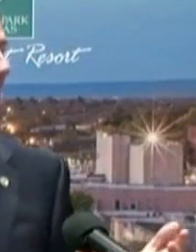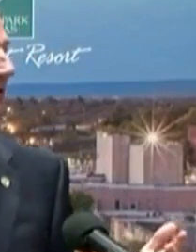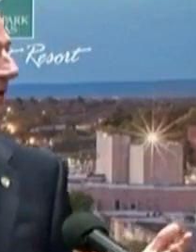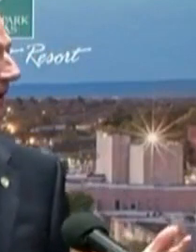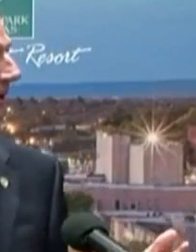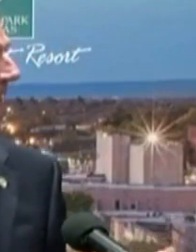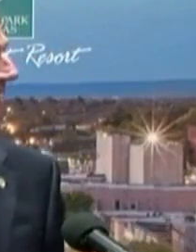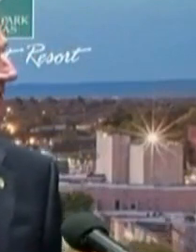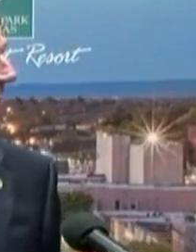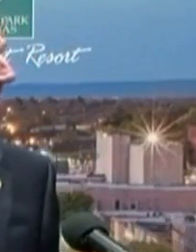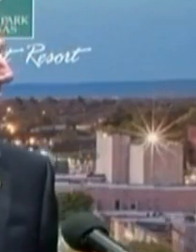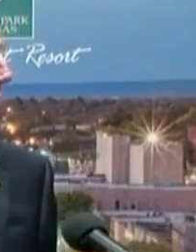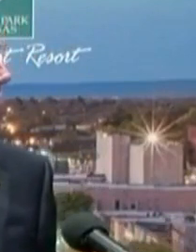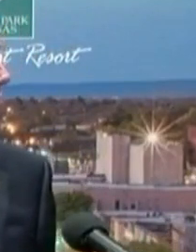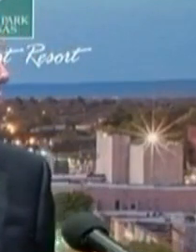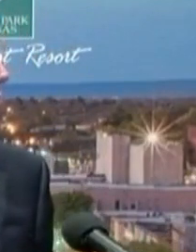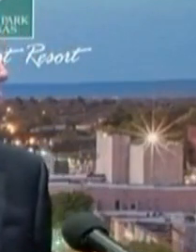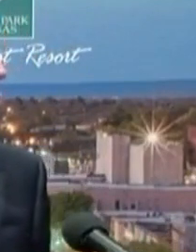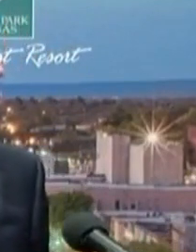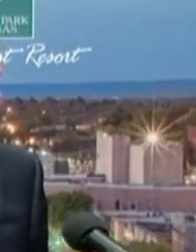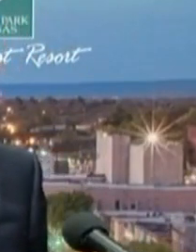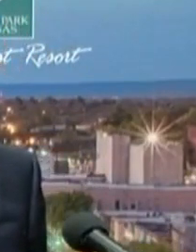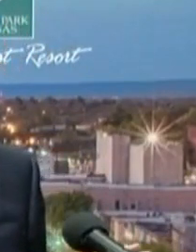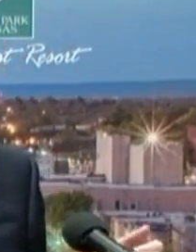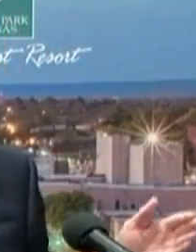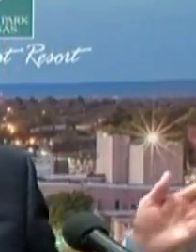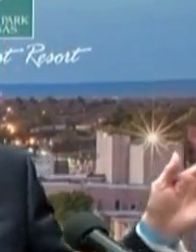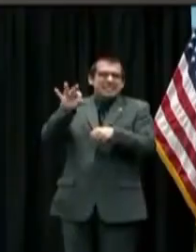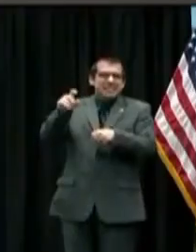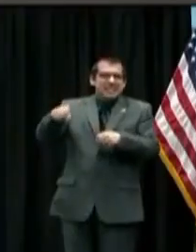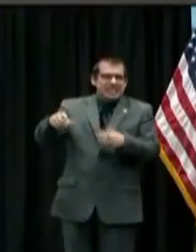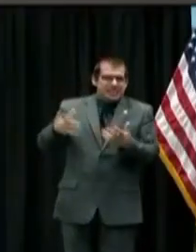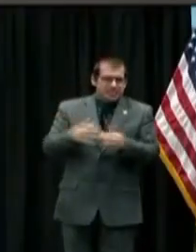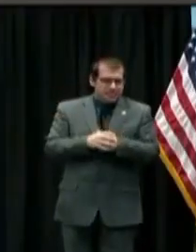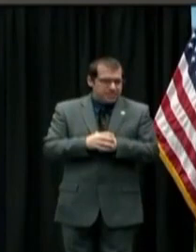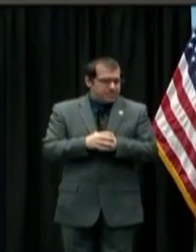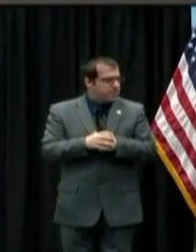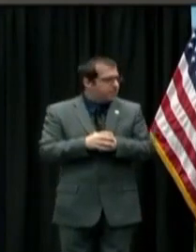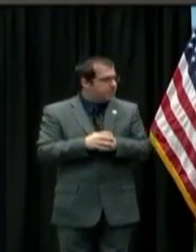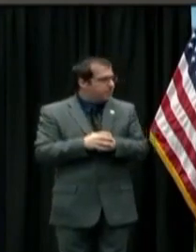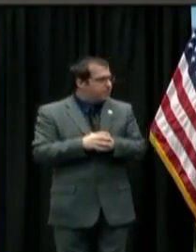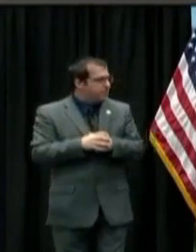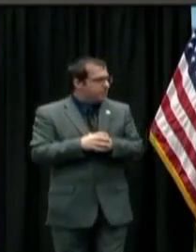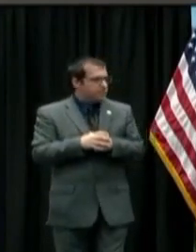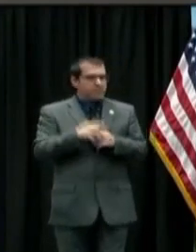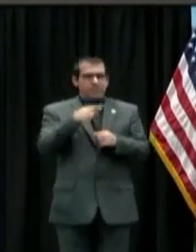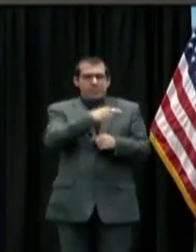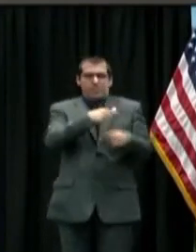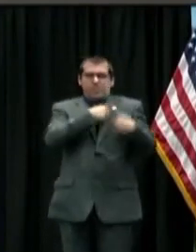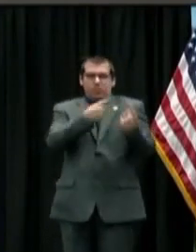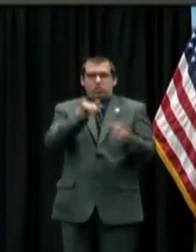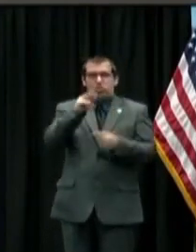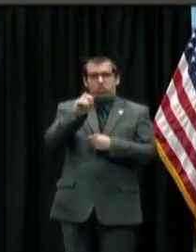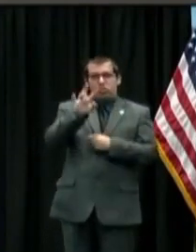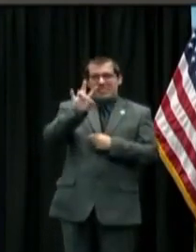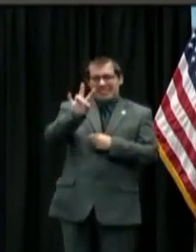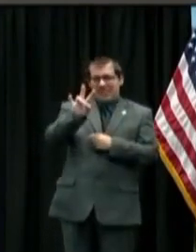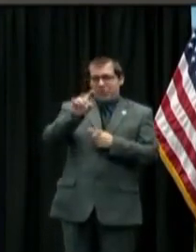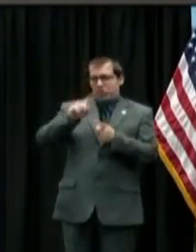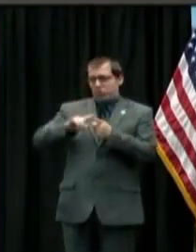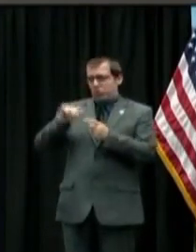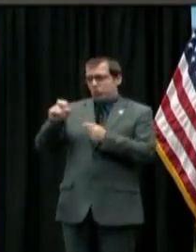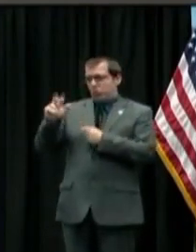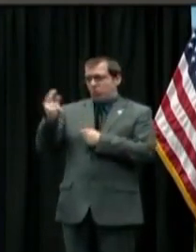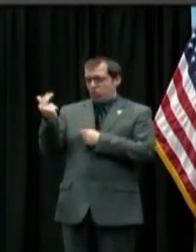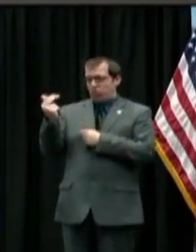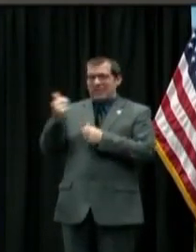we have much greater capacity than that. This is the growth rate between June 7th to June 13th